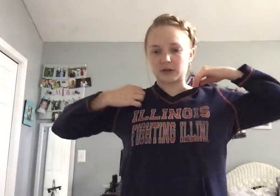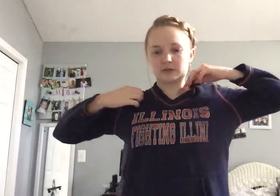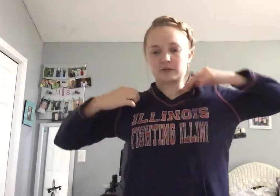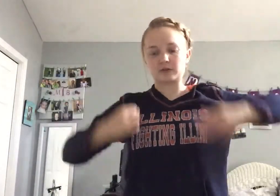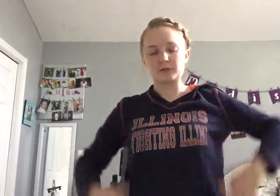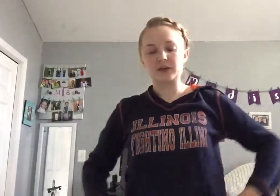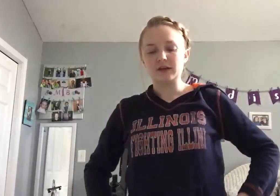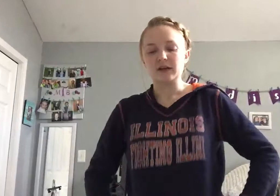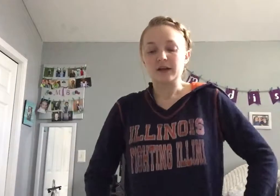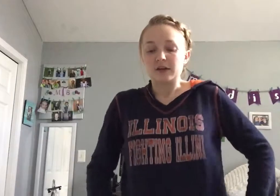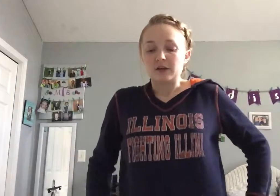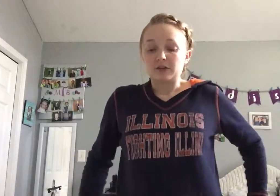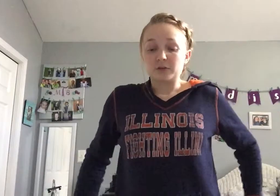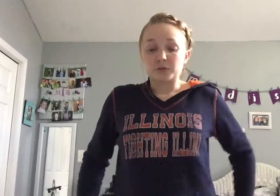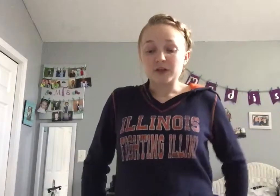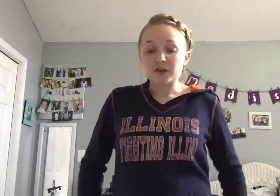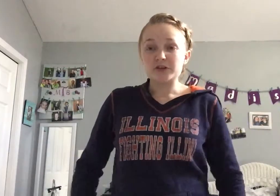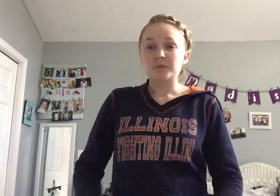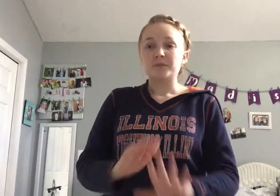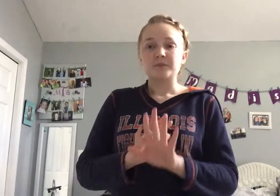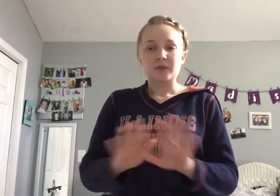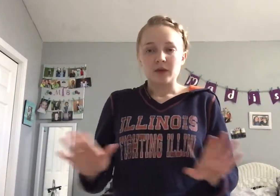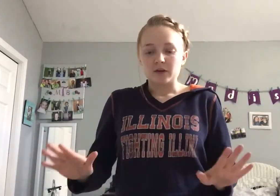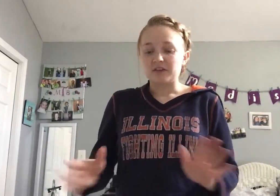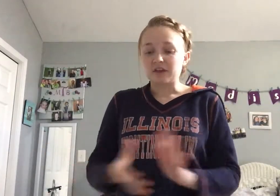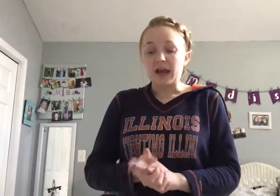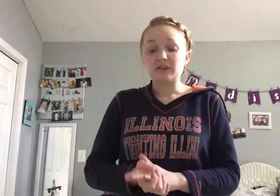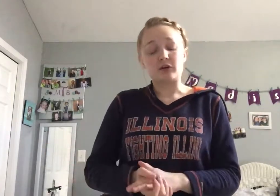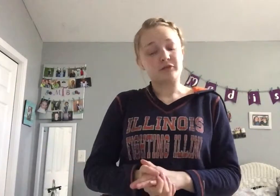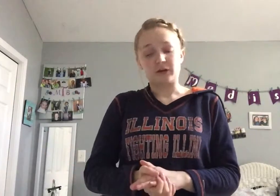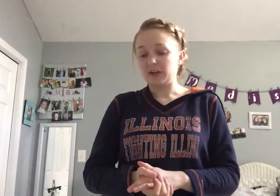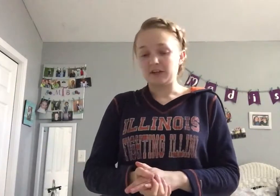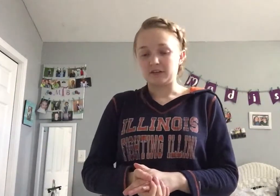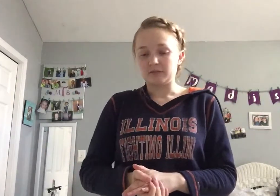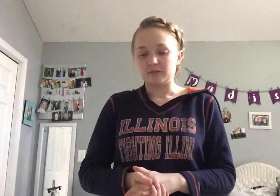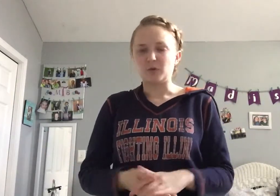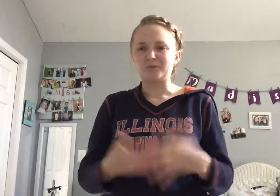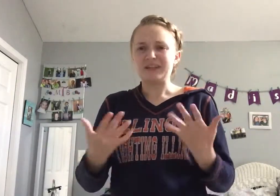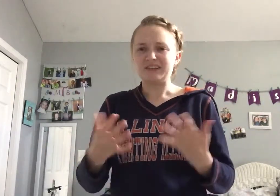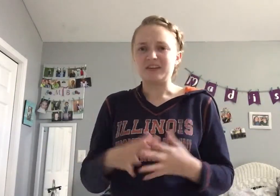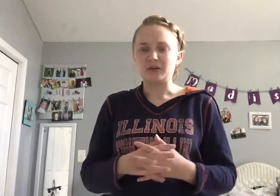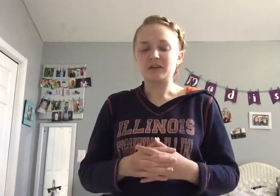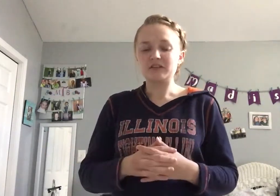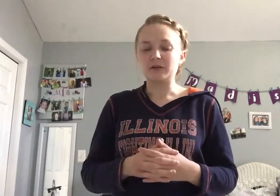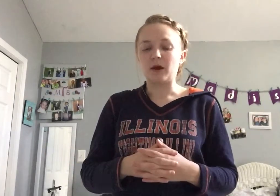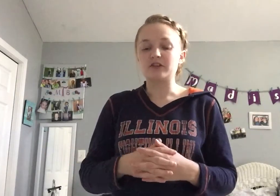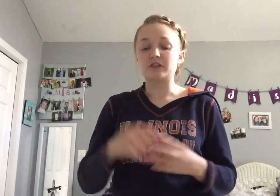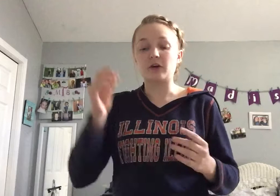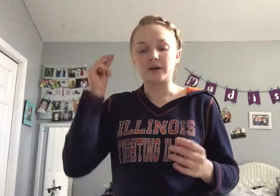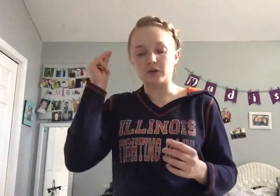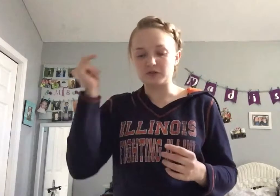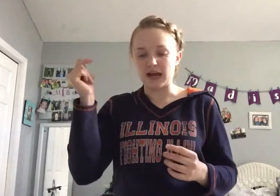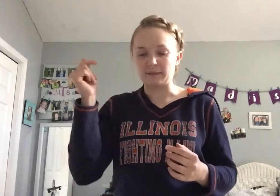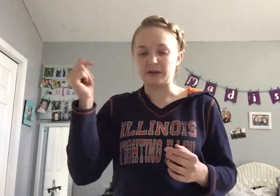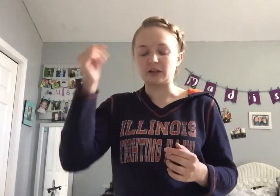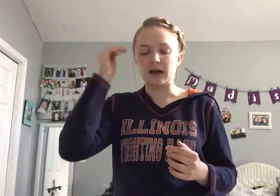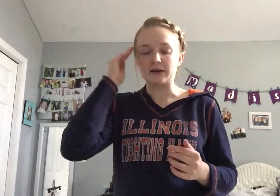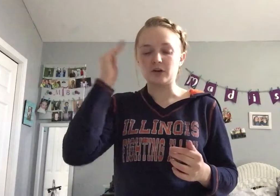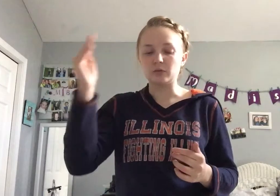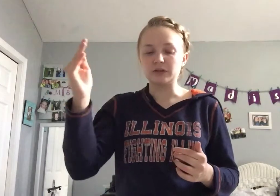guess, a little bit. So the bridge, the signs are fairly easy. Well, easy. They're easy, but it's just got to know timing. You got to know when you